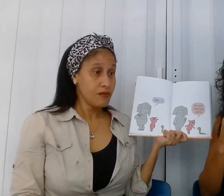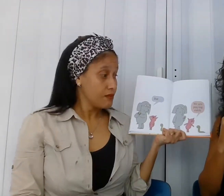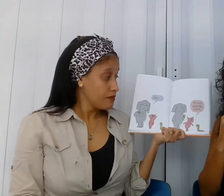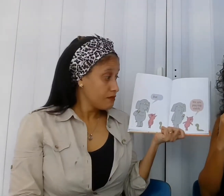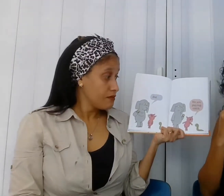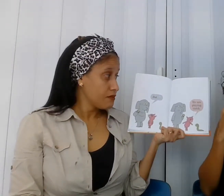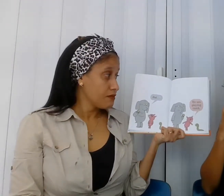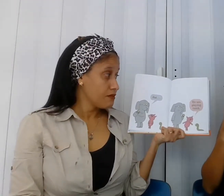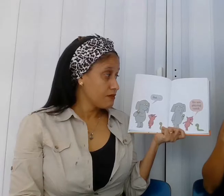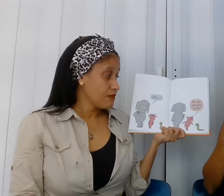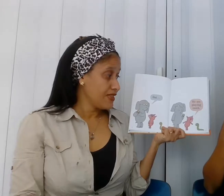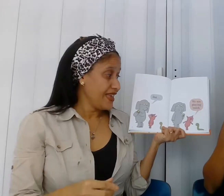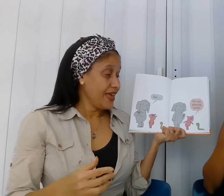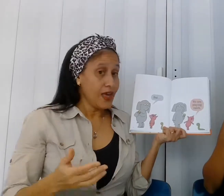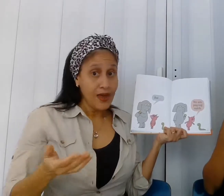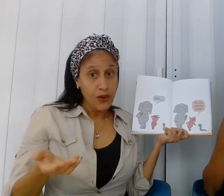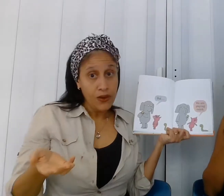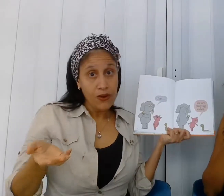But...